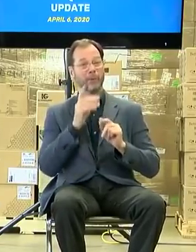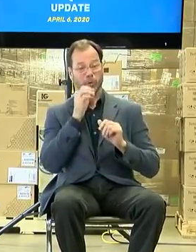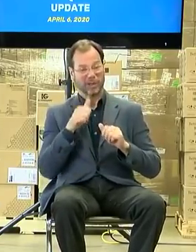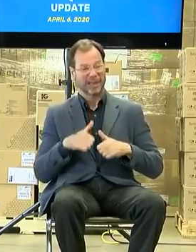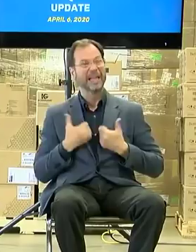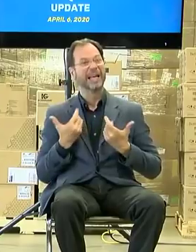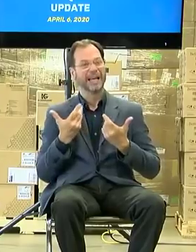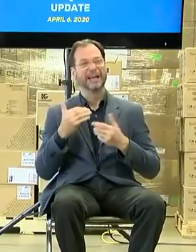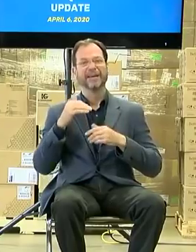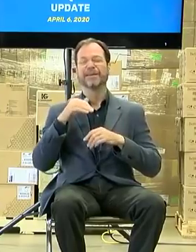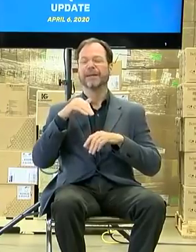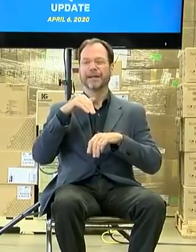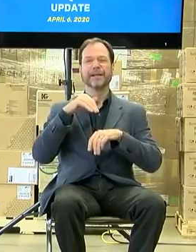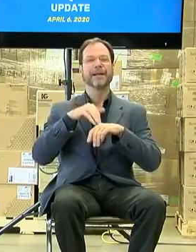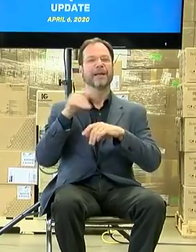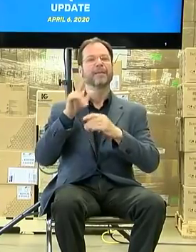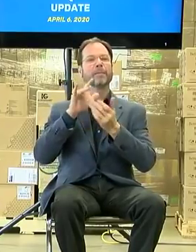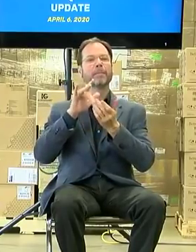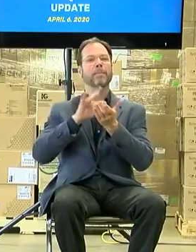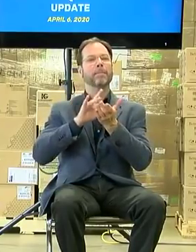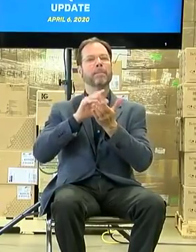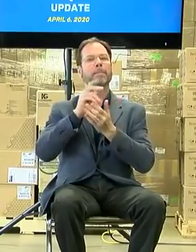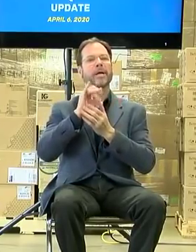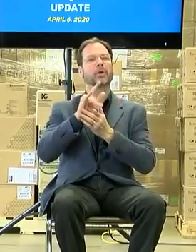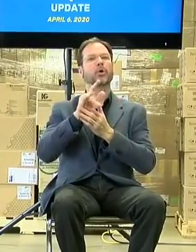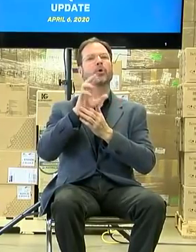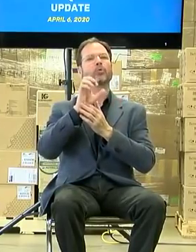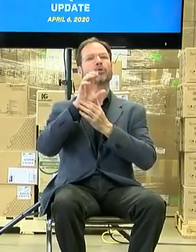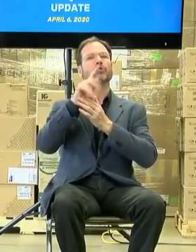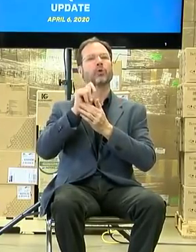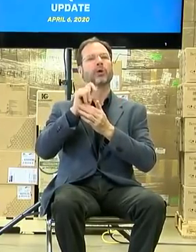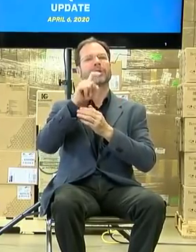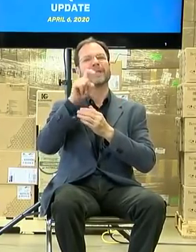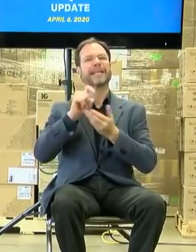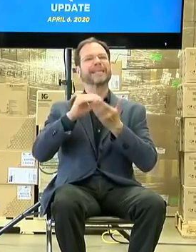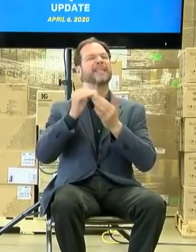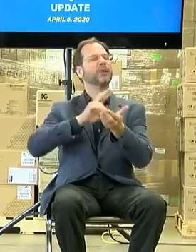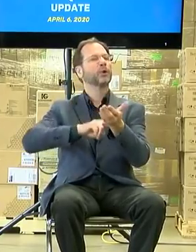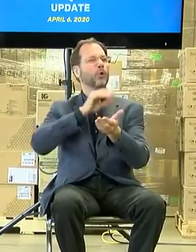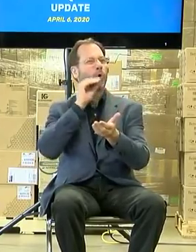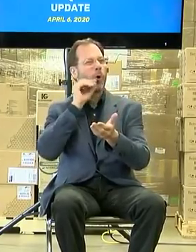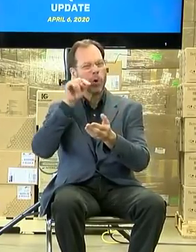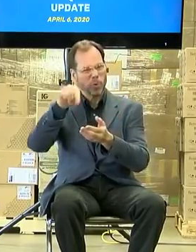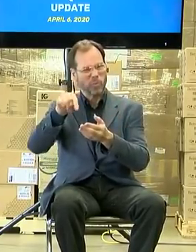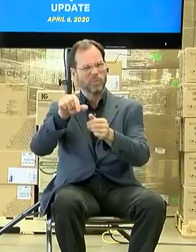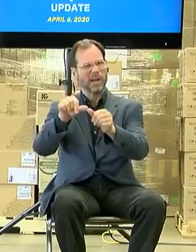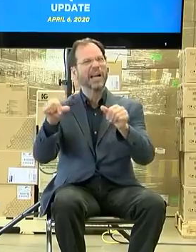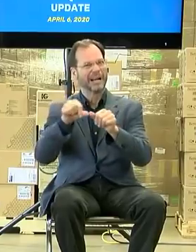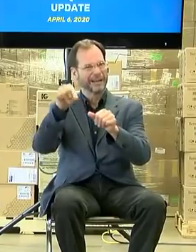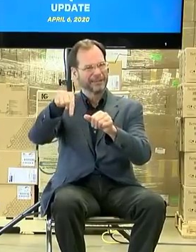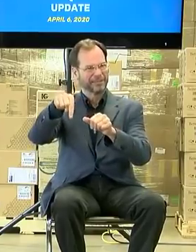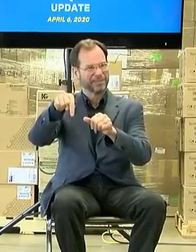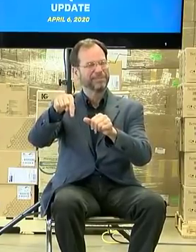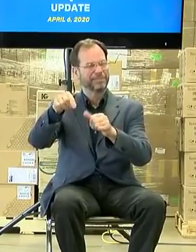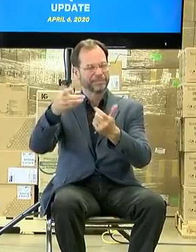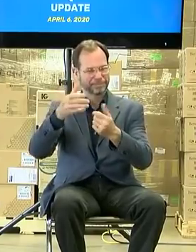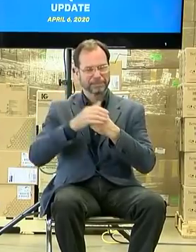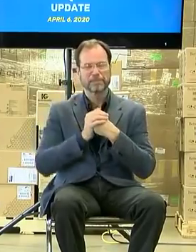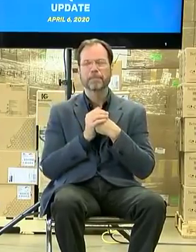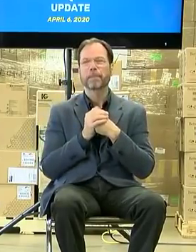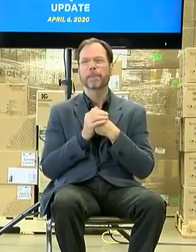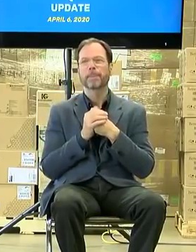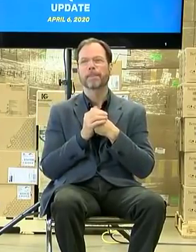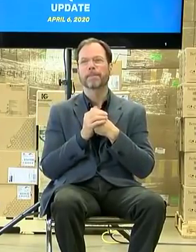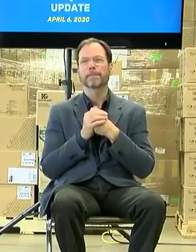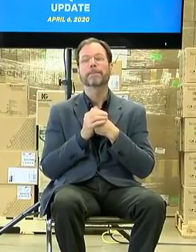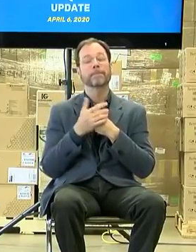the medical resort Texas City, which is a nursing home there. A